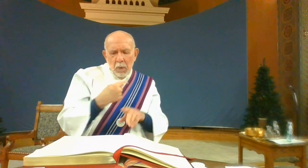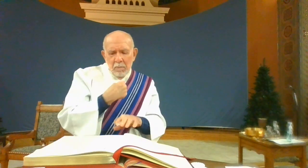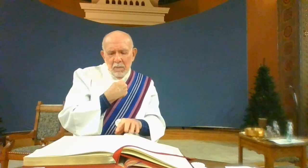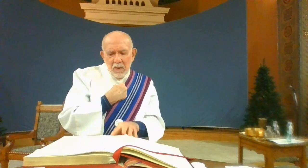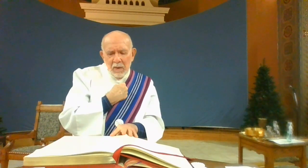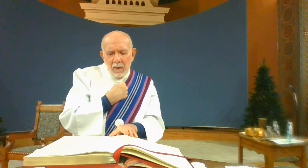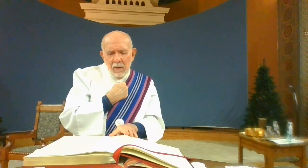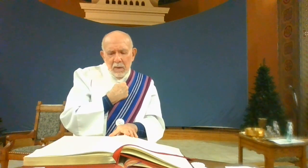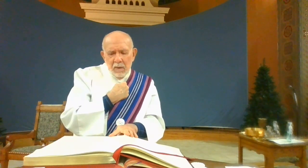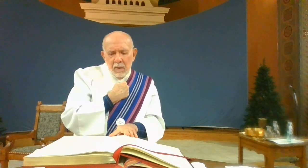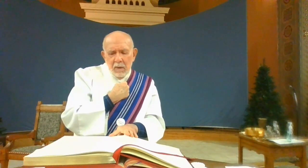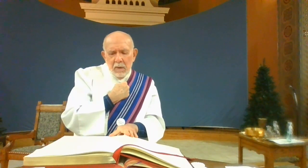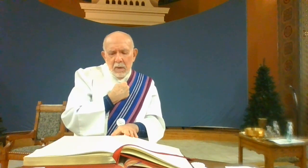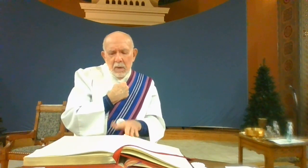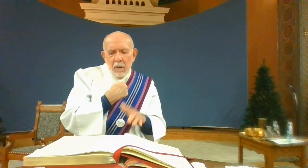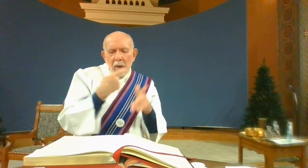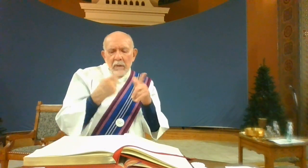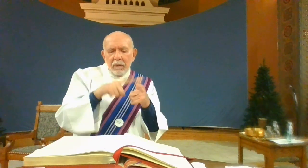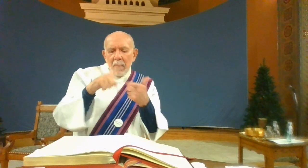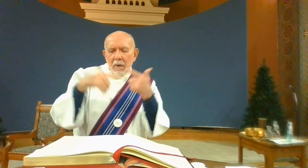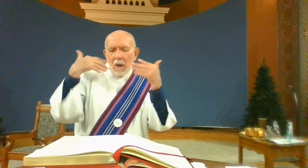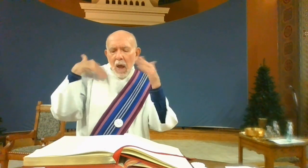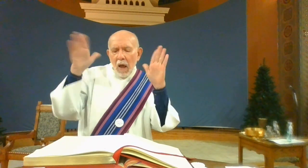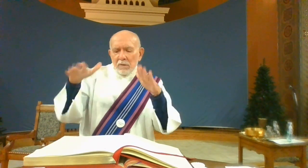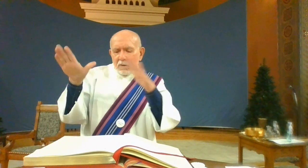Then the angel departed from her.